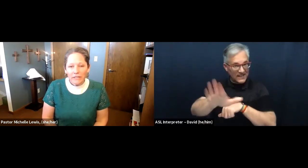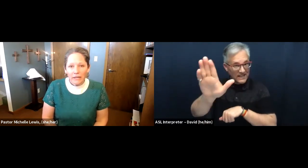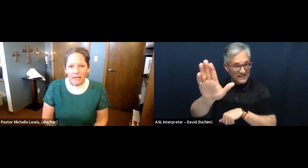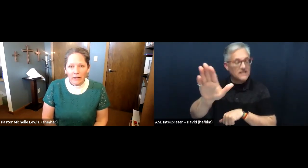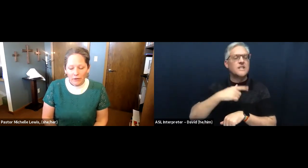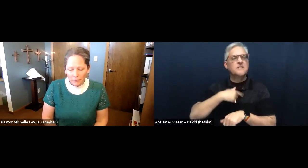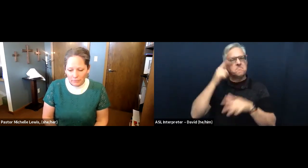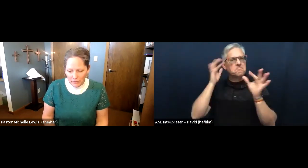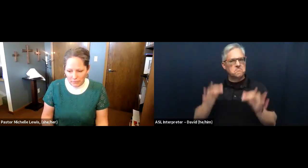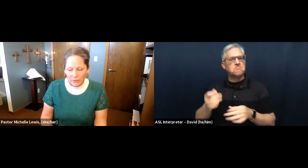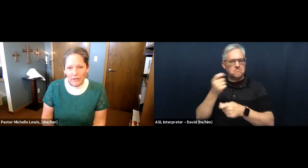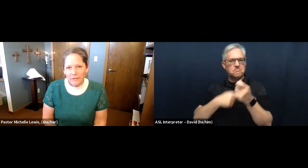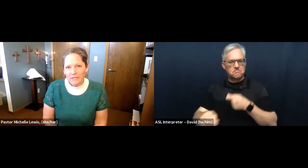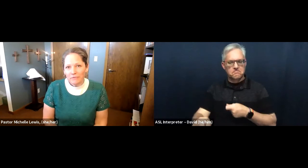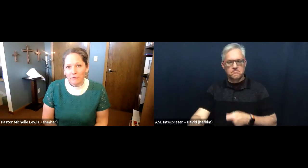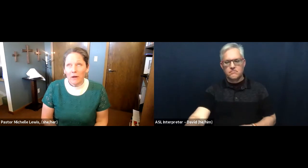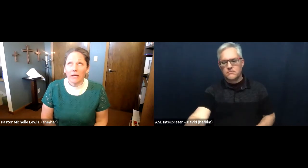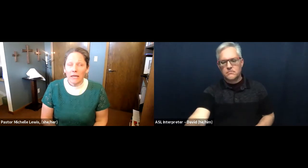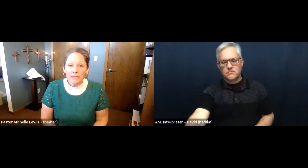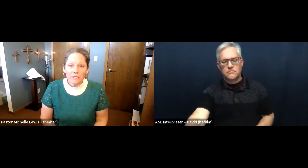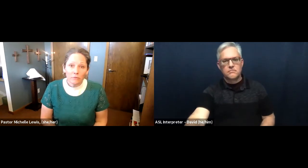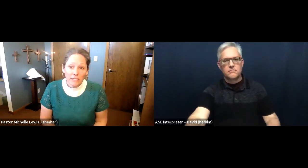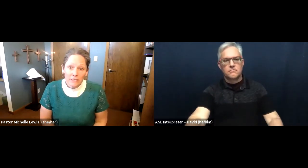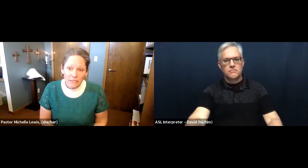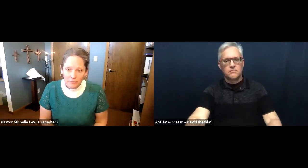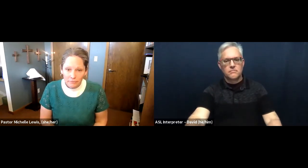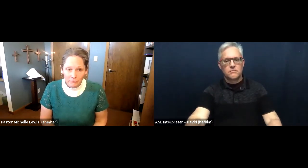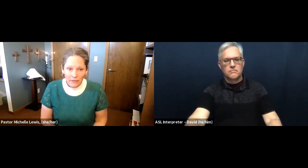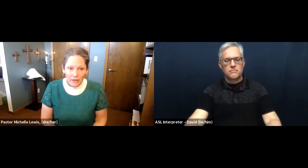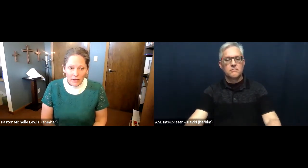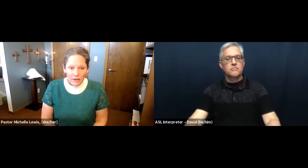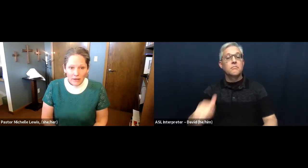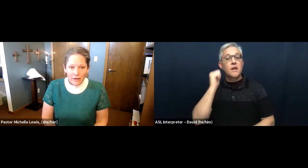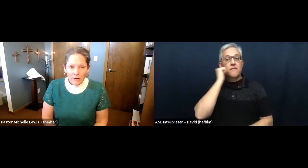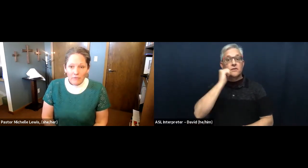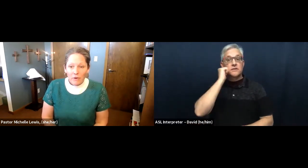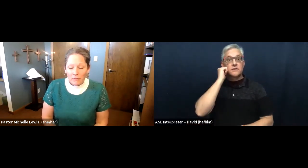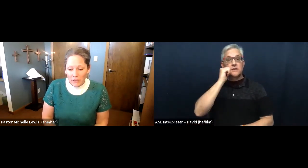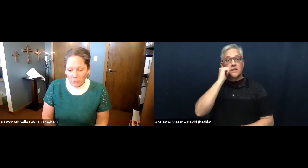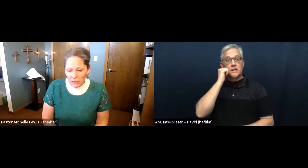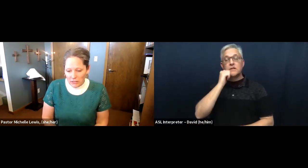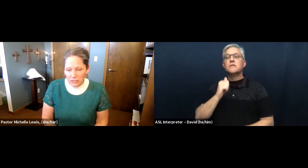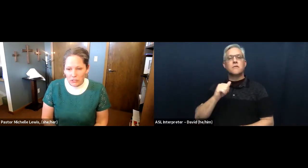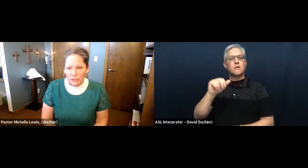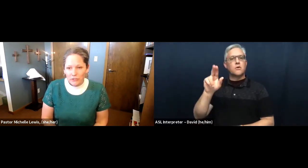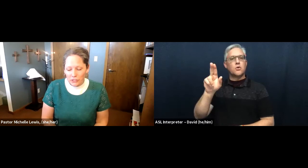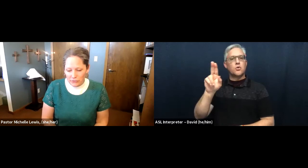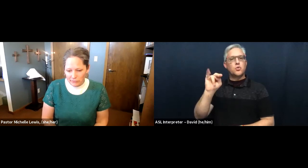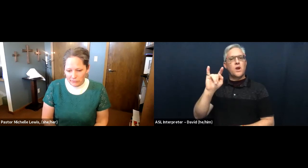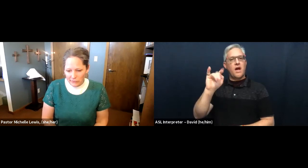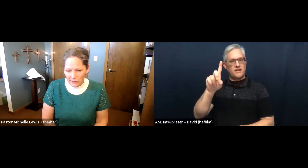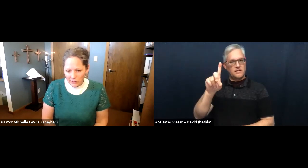Every day I get prayers against racism from the United Methodist